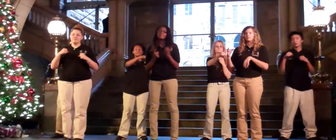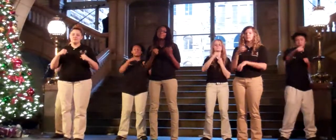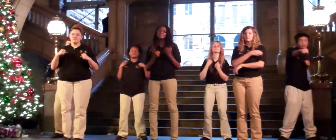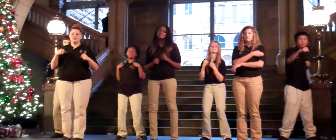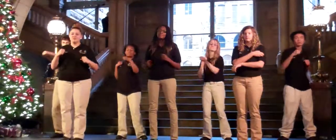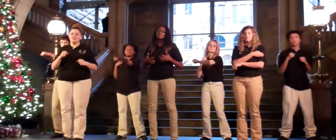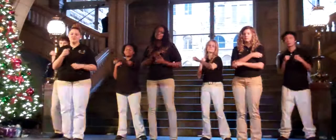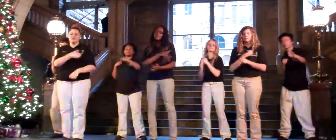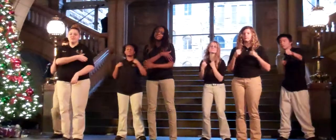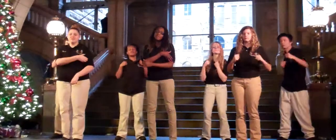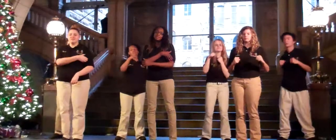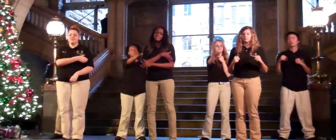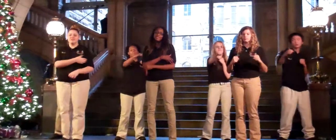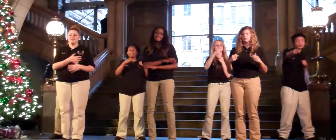through my head.